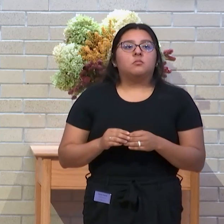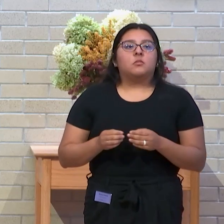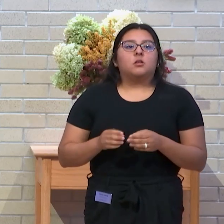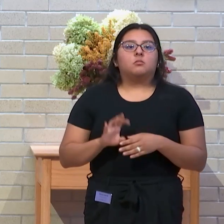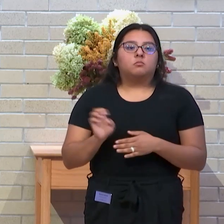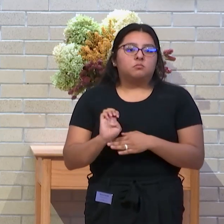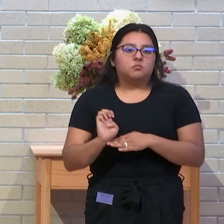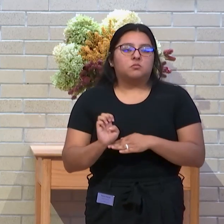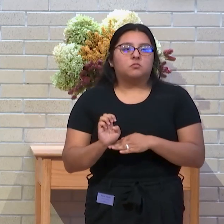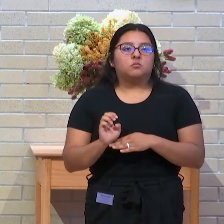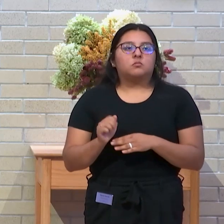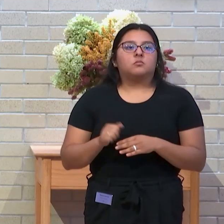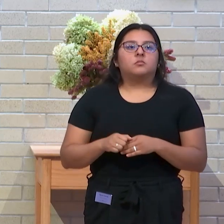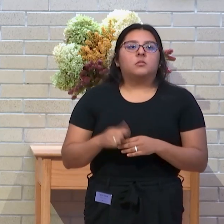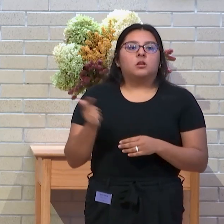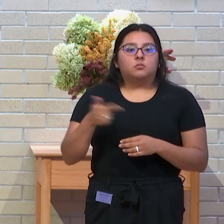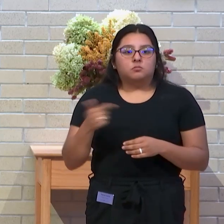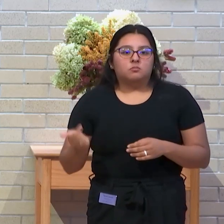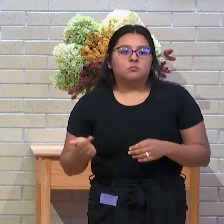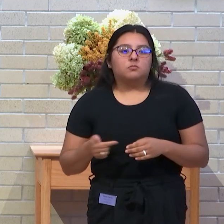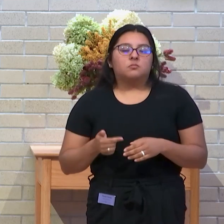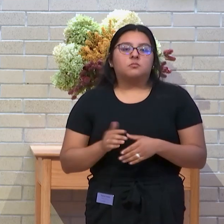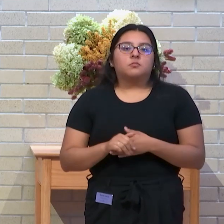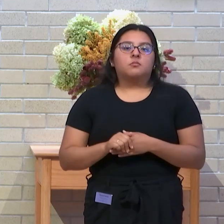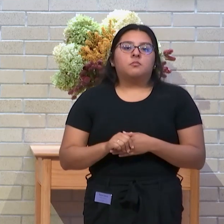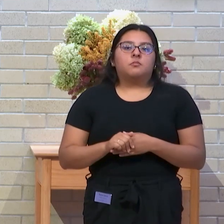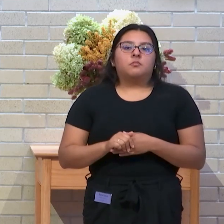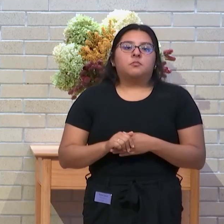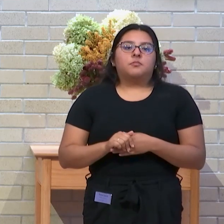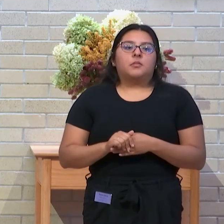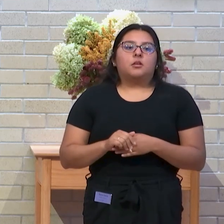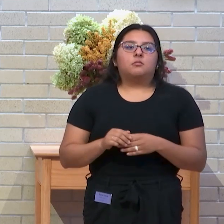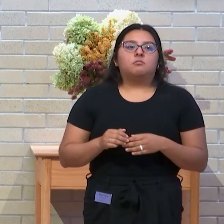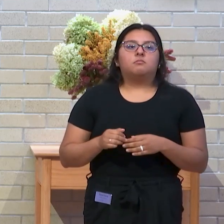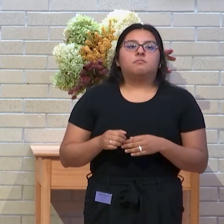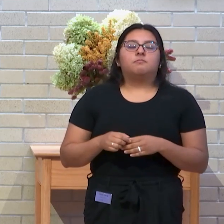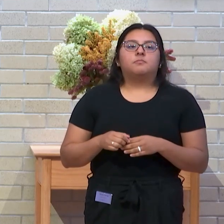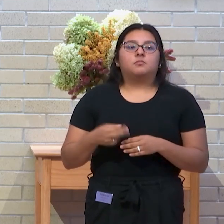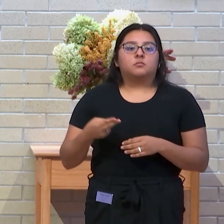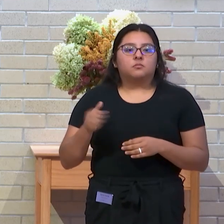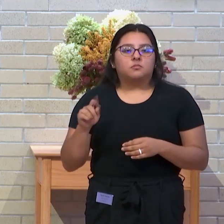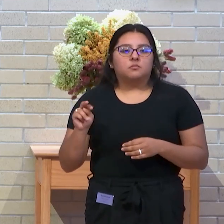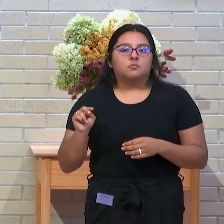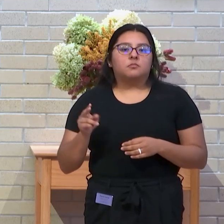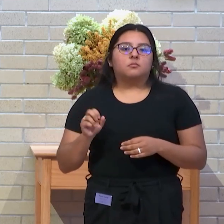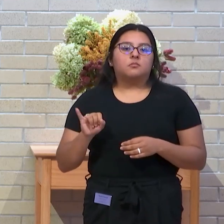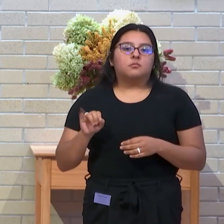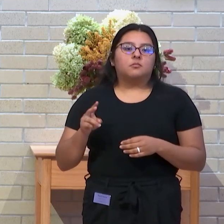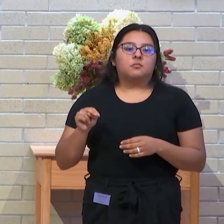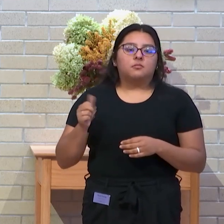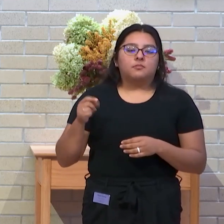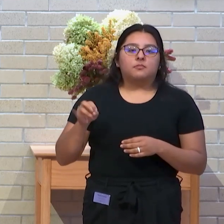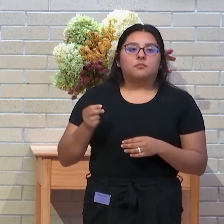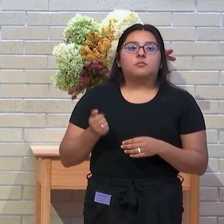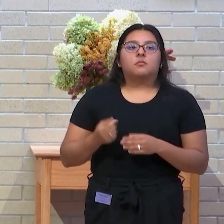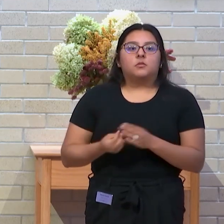year, Tanzania, who went last spring, and Hopi Navajo, who went in the summer.